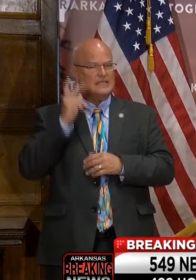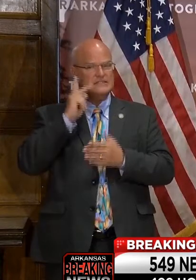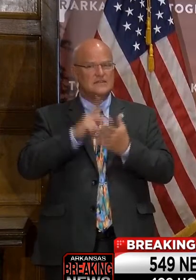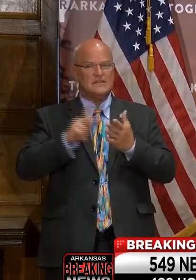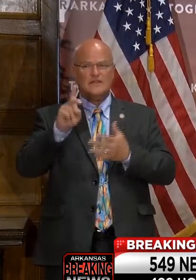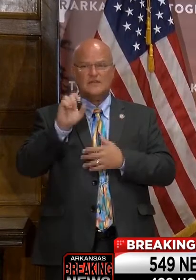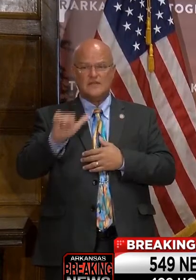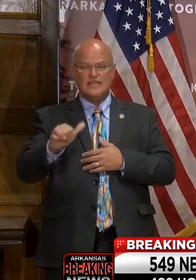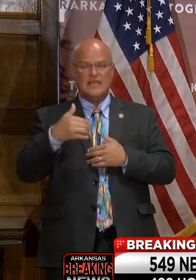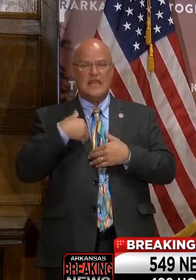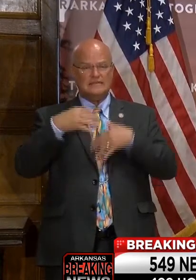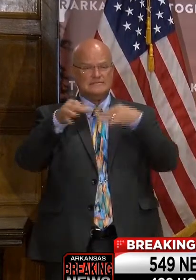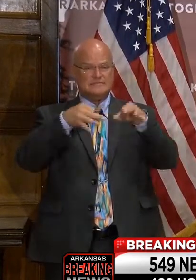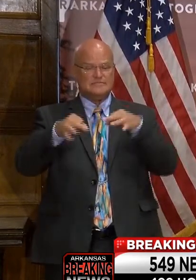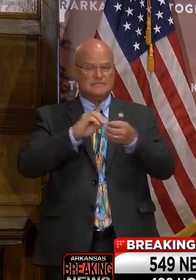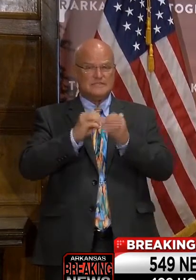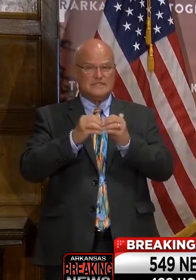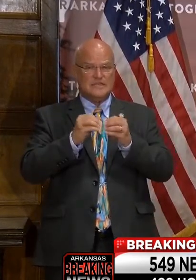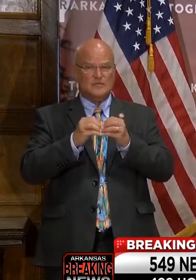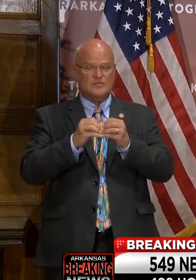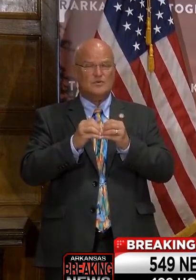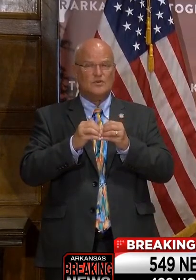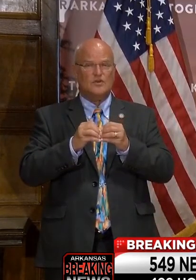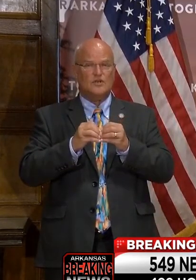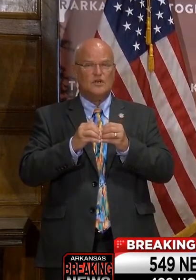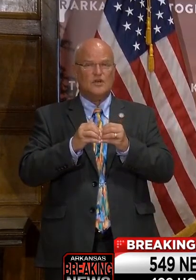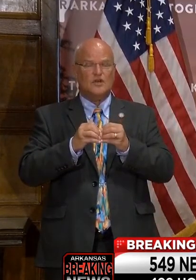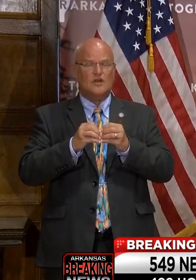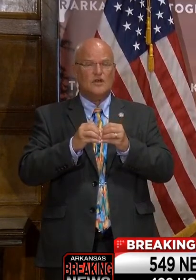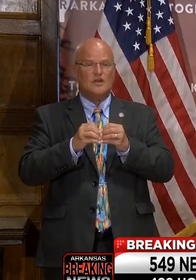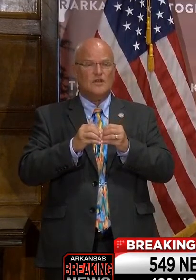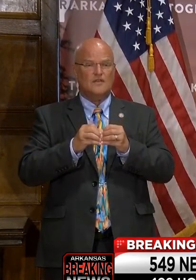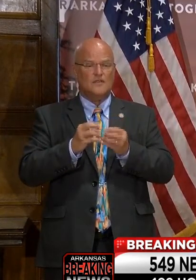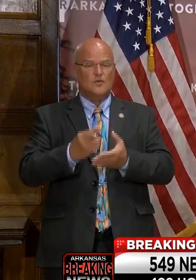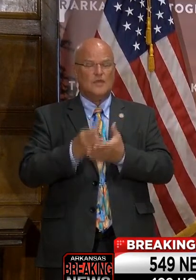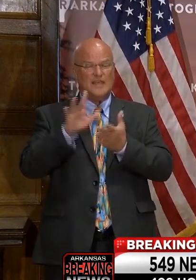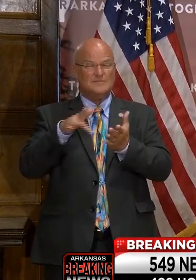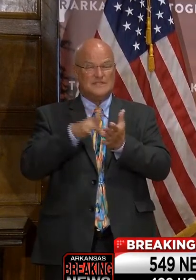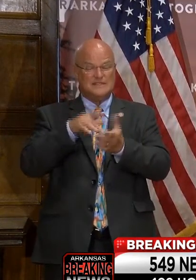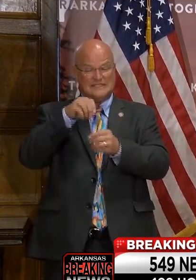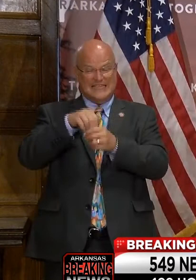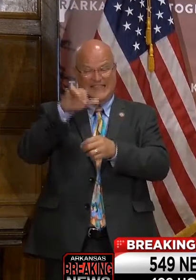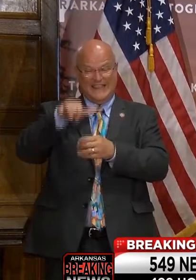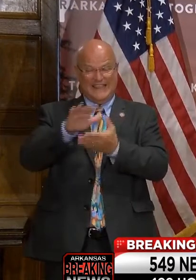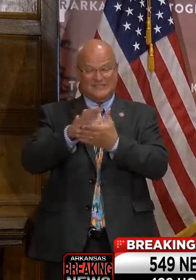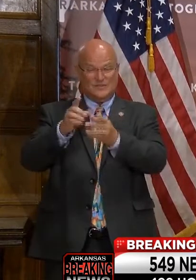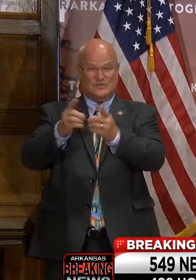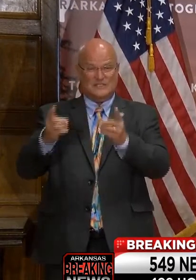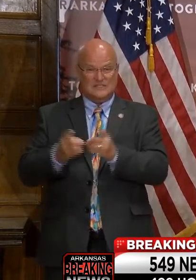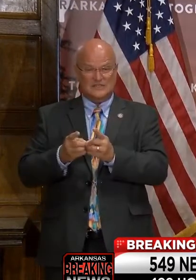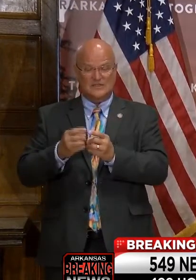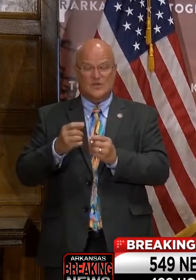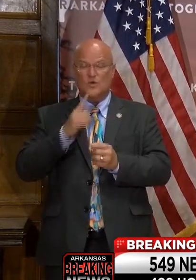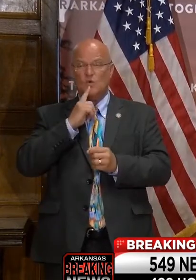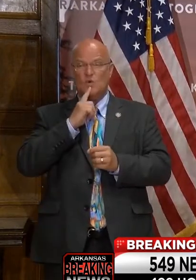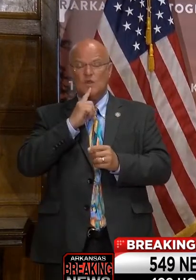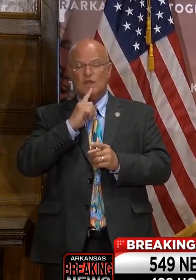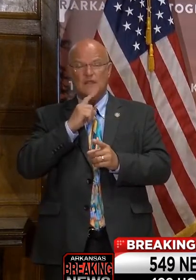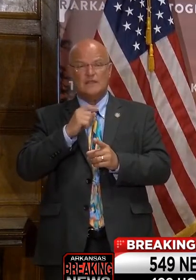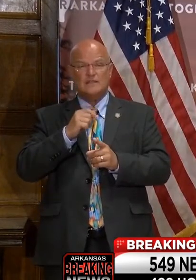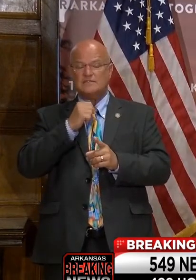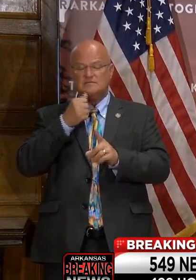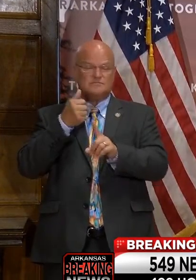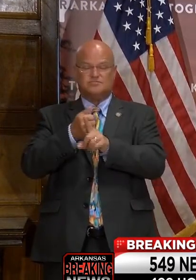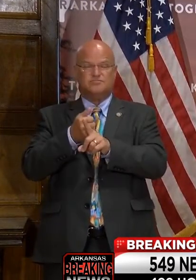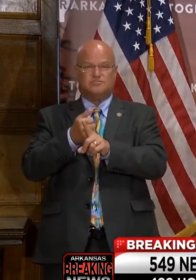Key hadn't outlined the number of the rehab centers in that school district that really don't impact the general